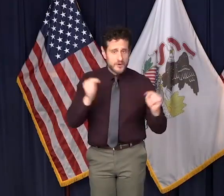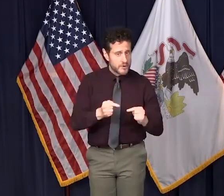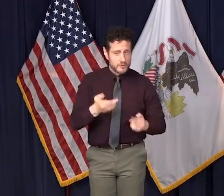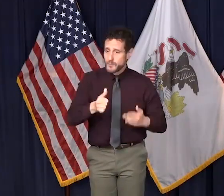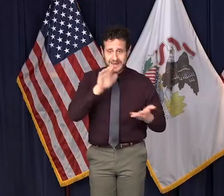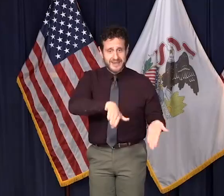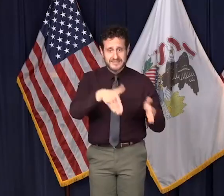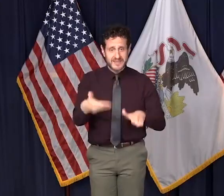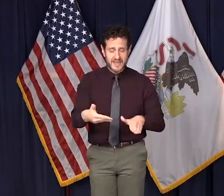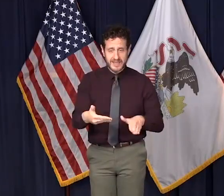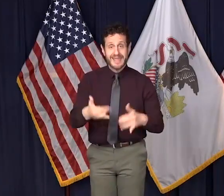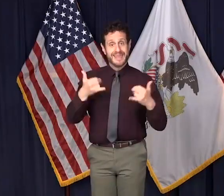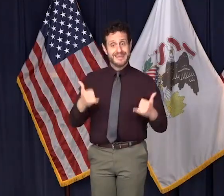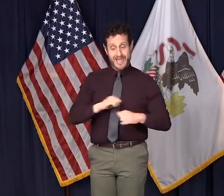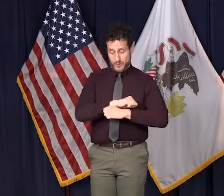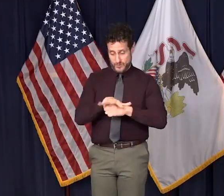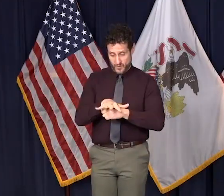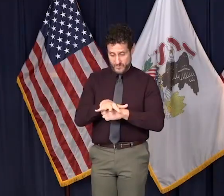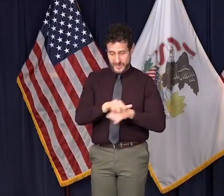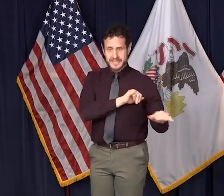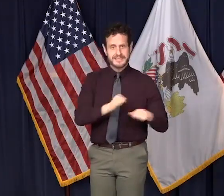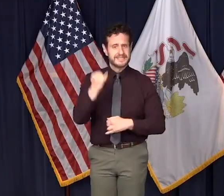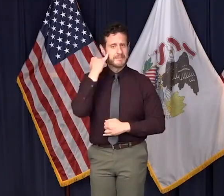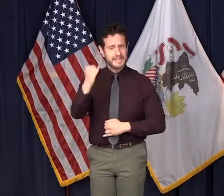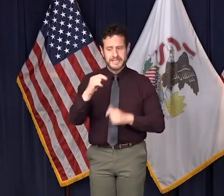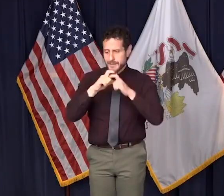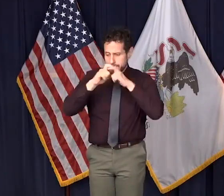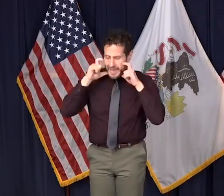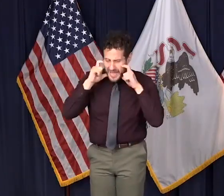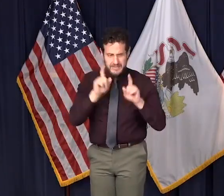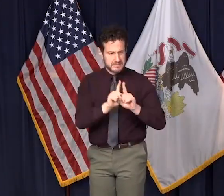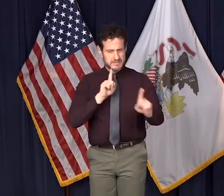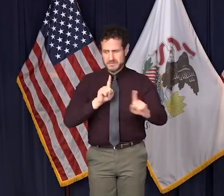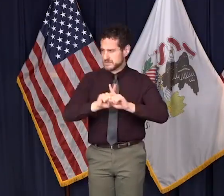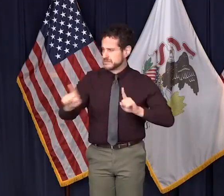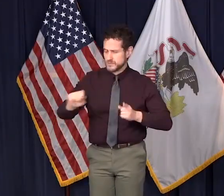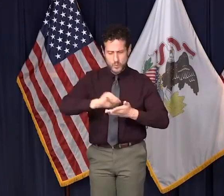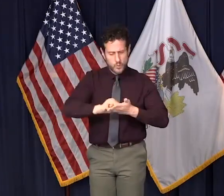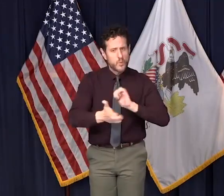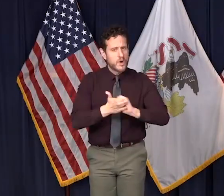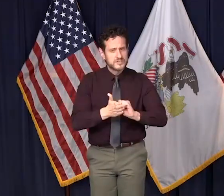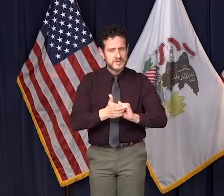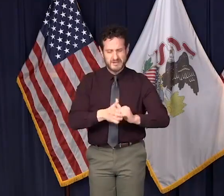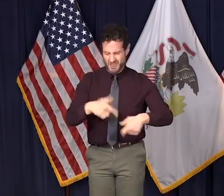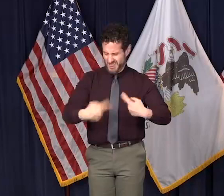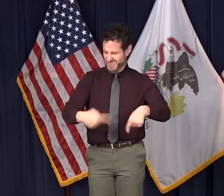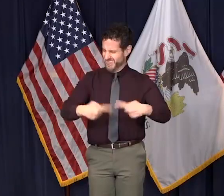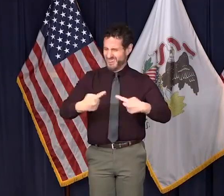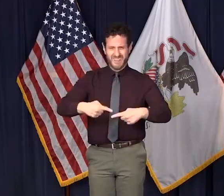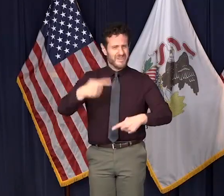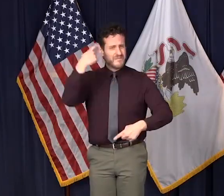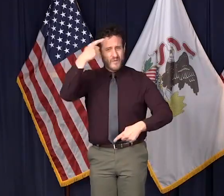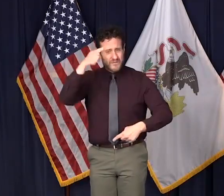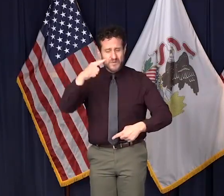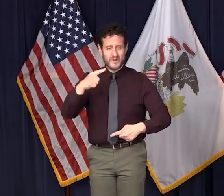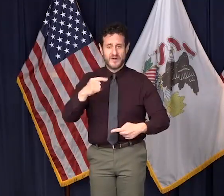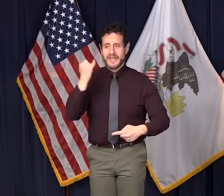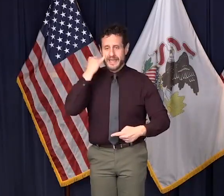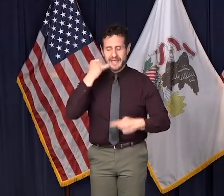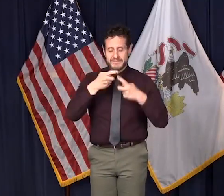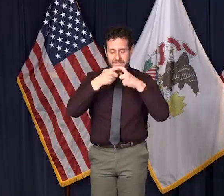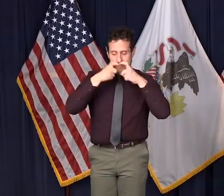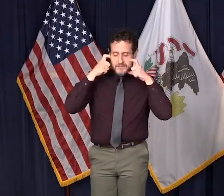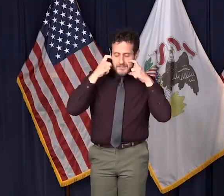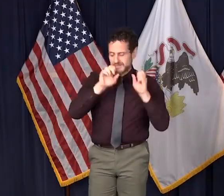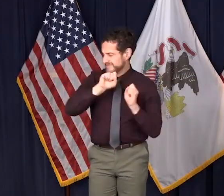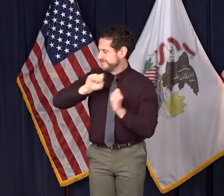with masking and distancing. So what's the controversy? Not wearing face coverings, not social distancing, is